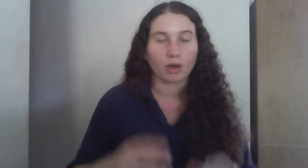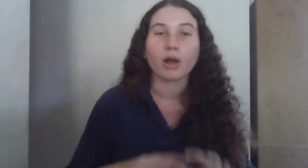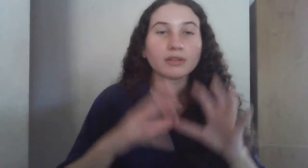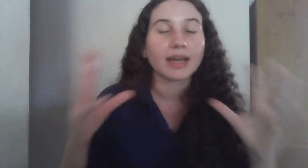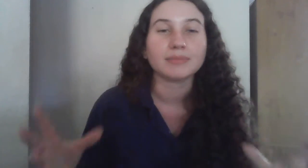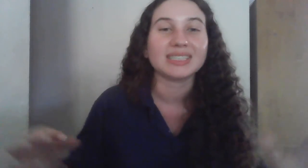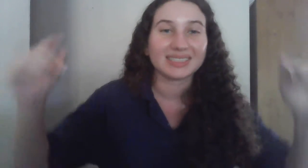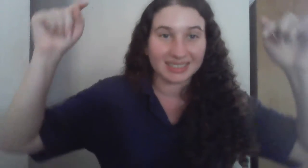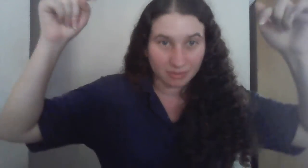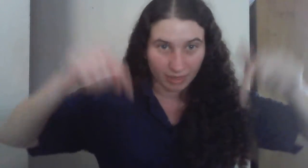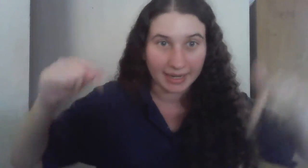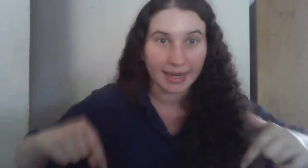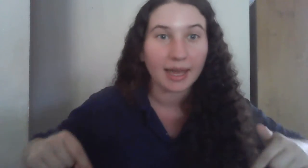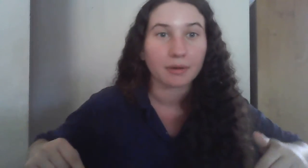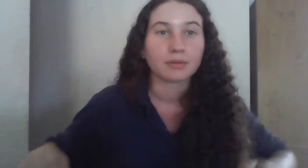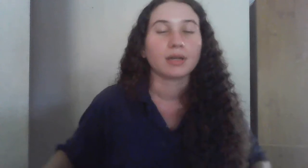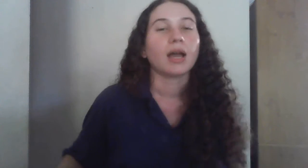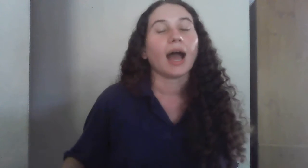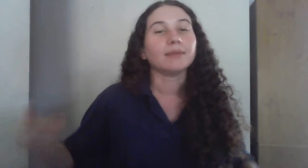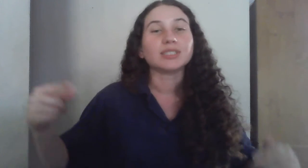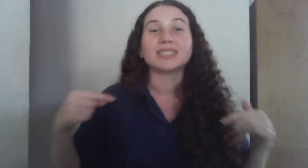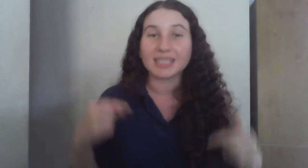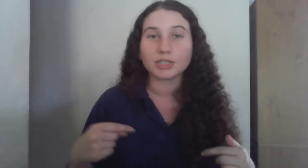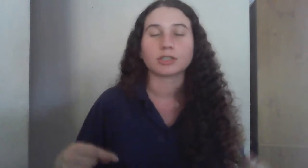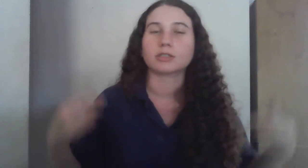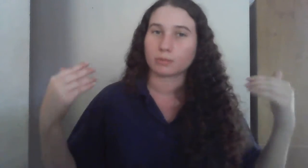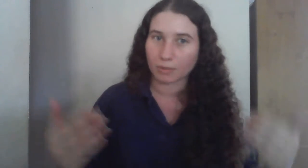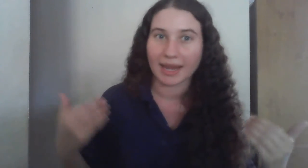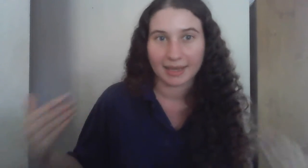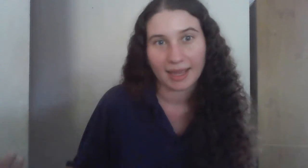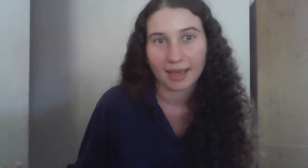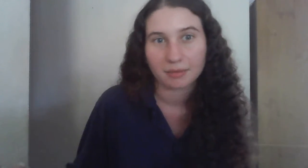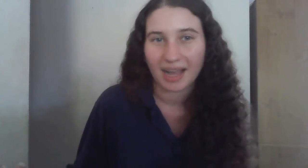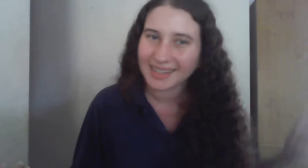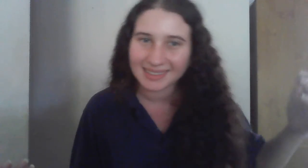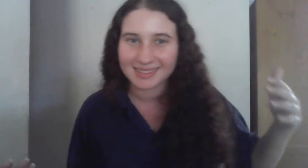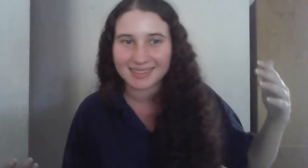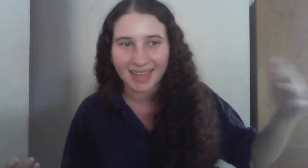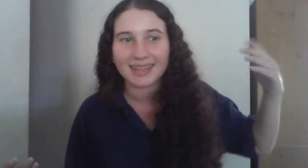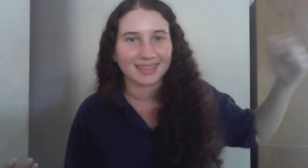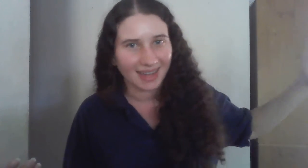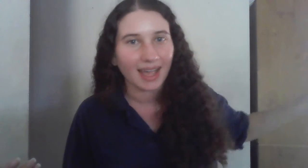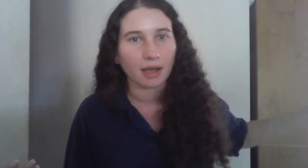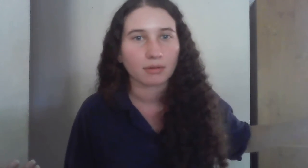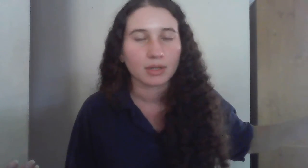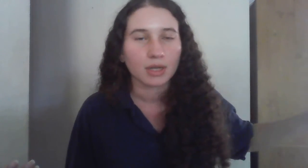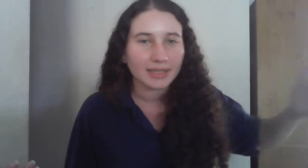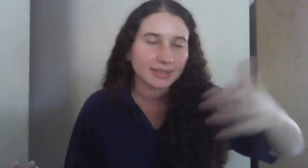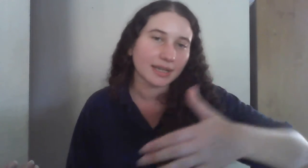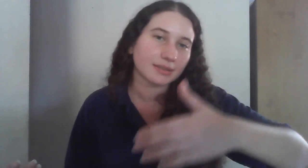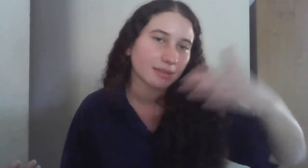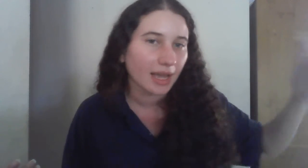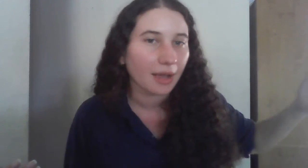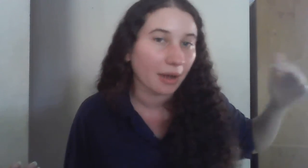All of that means right now. I'm a teacher right now. I didn't sign now. I signed now at